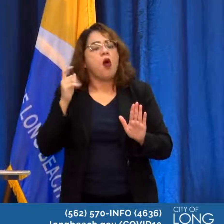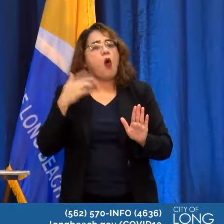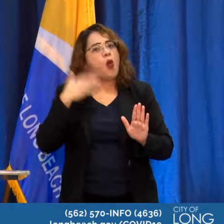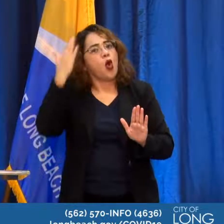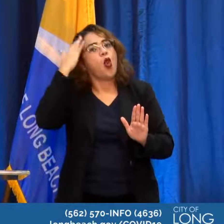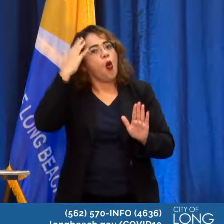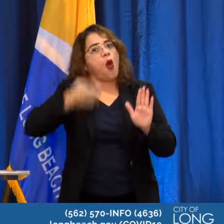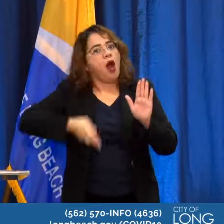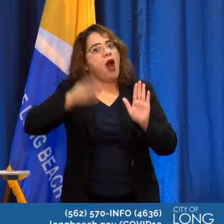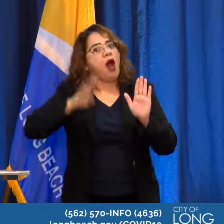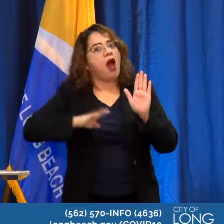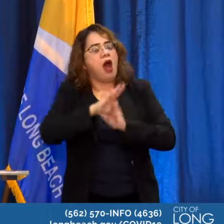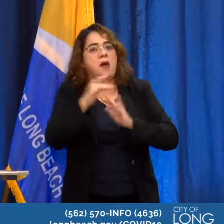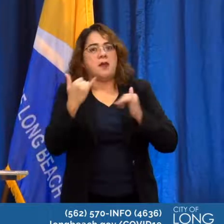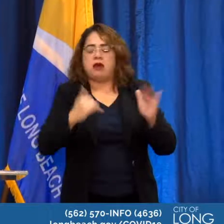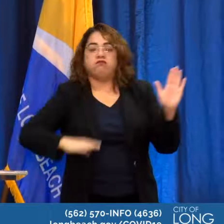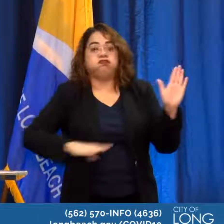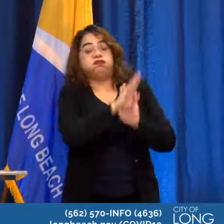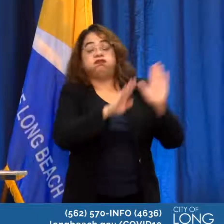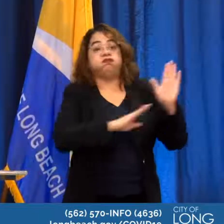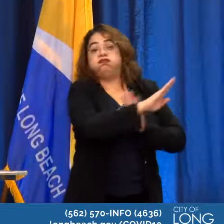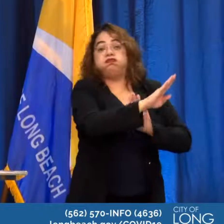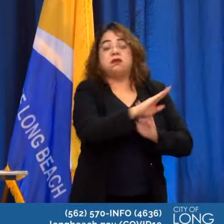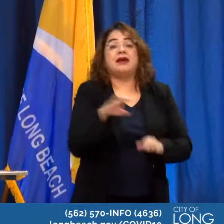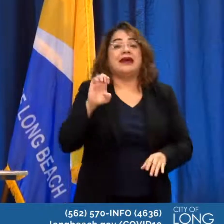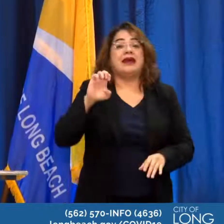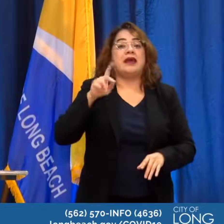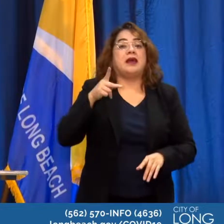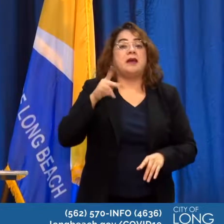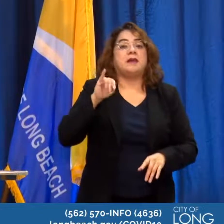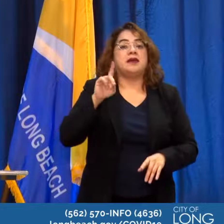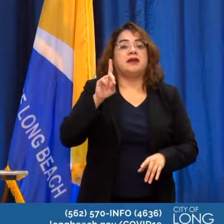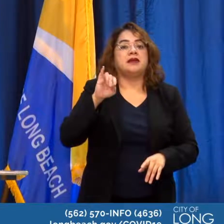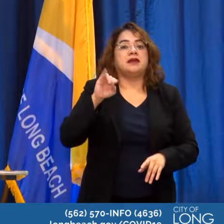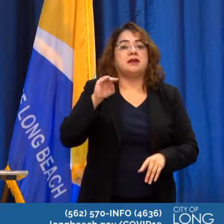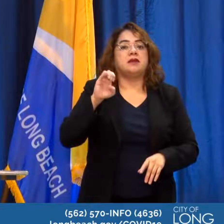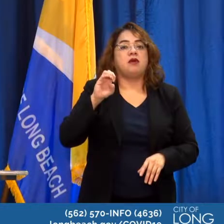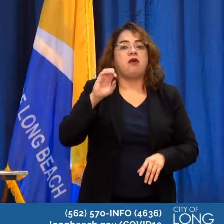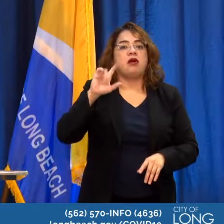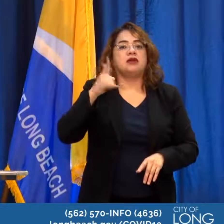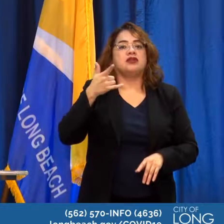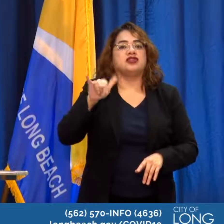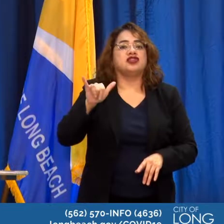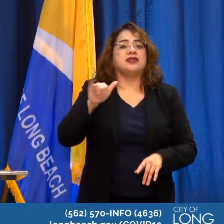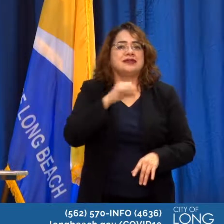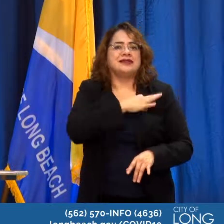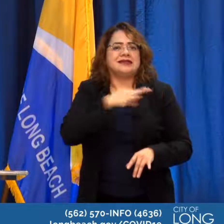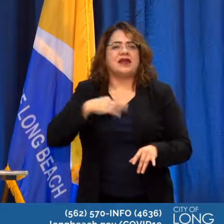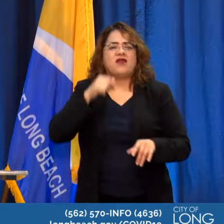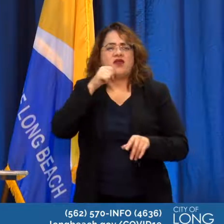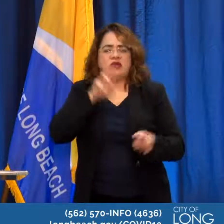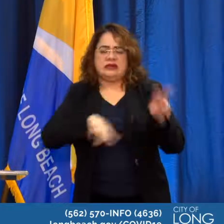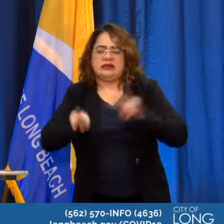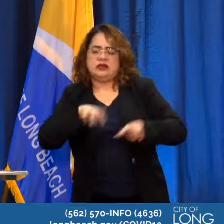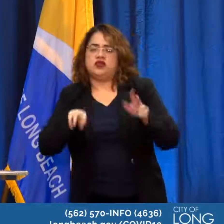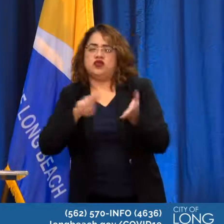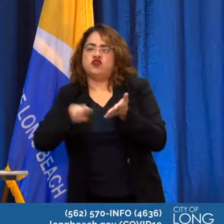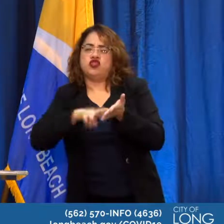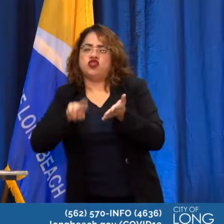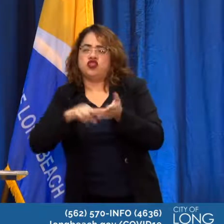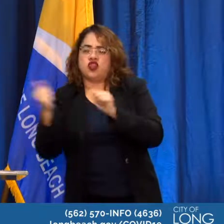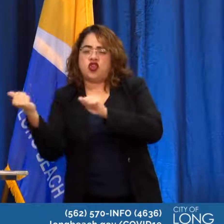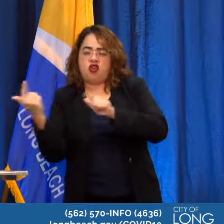surge. Our epidemiology staff have been really hard at work making sure that all the data are entered and that we have the best data possible to be able to